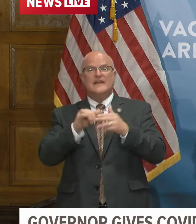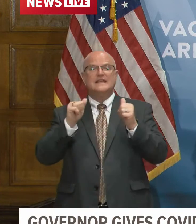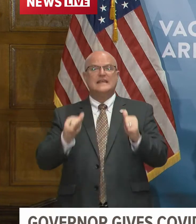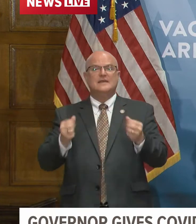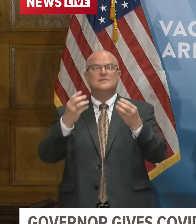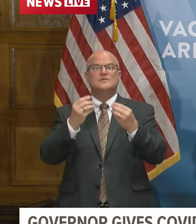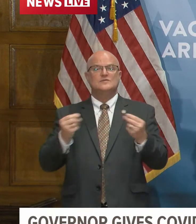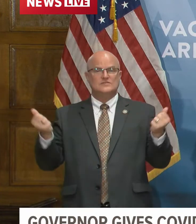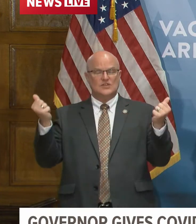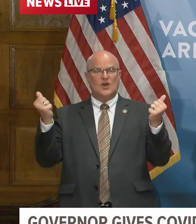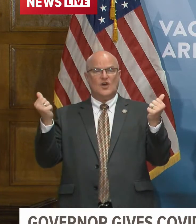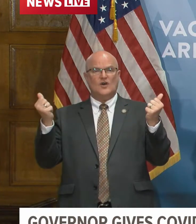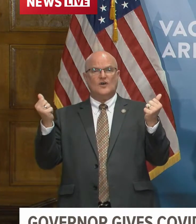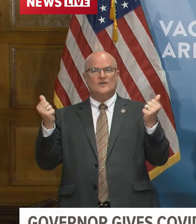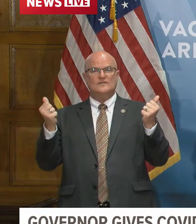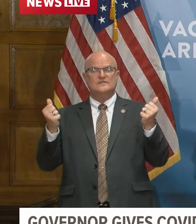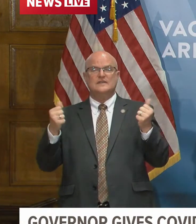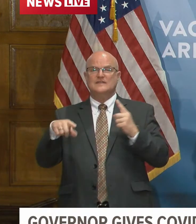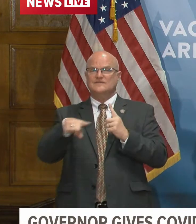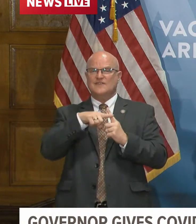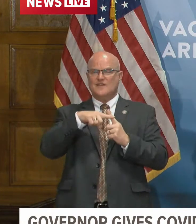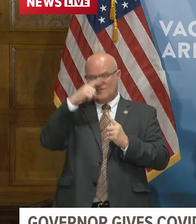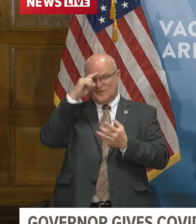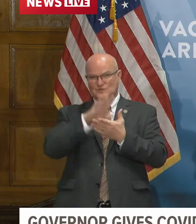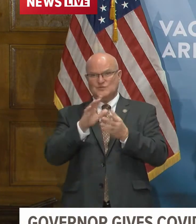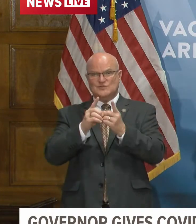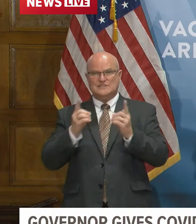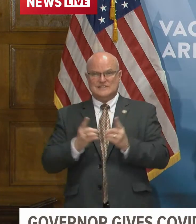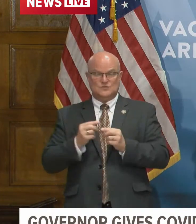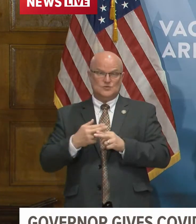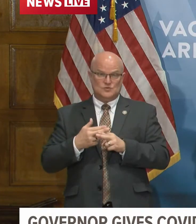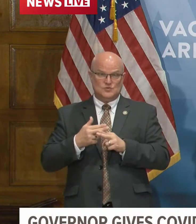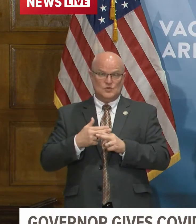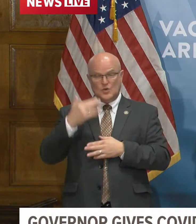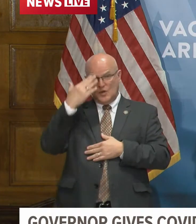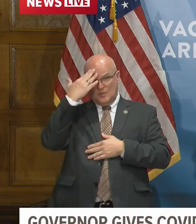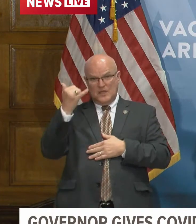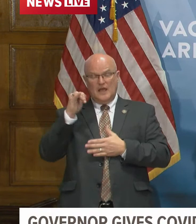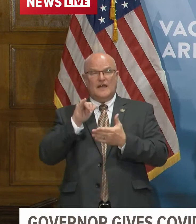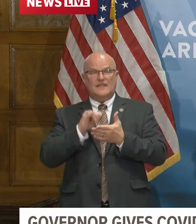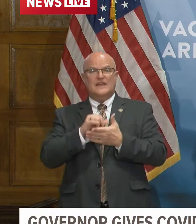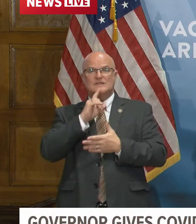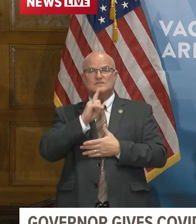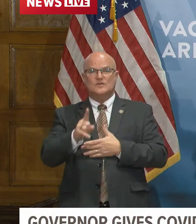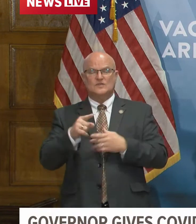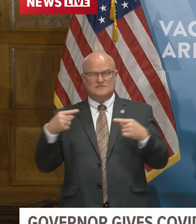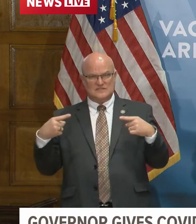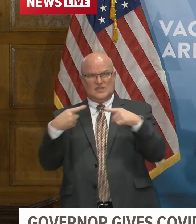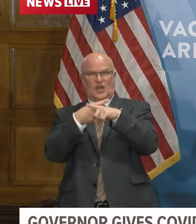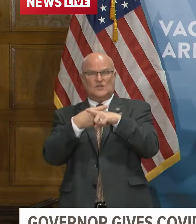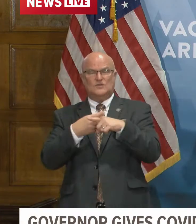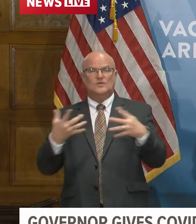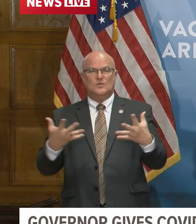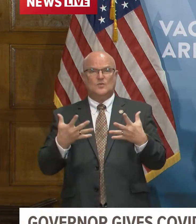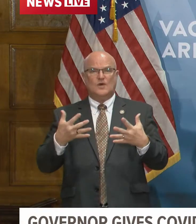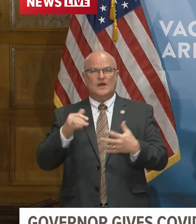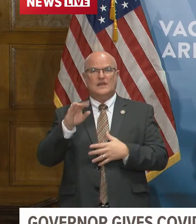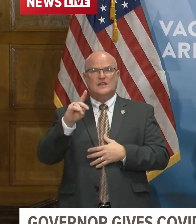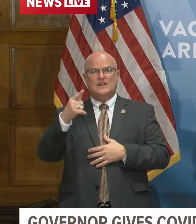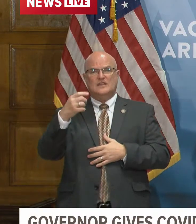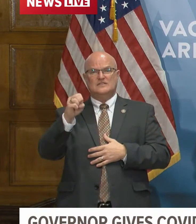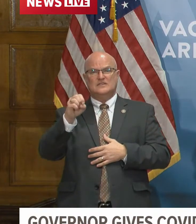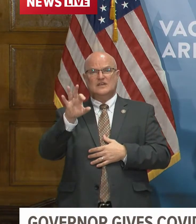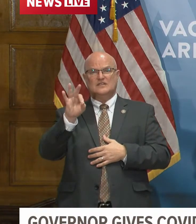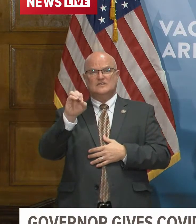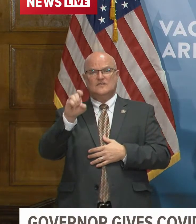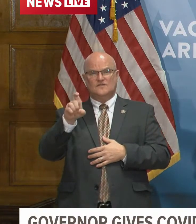be resolved in favor of the school district soon, because that certainly goes contrary to what Judge Fox